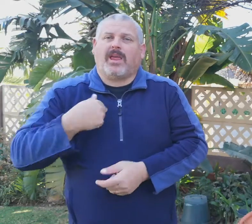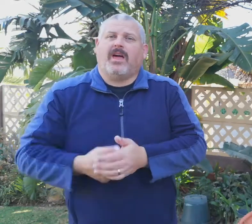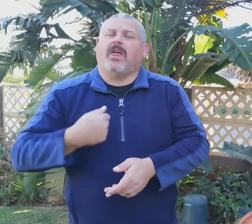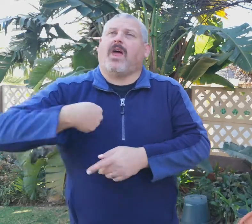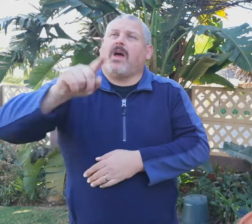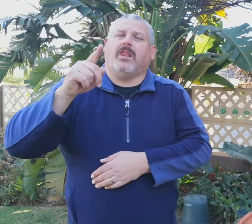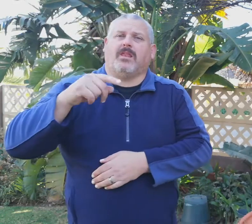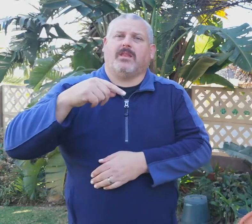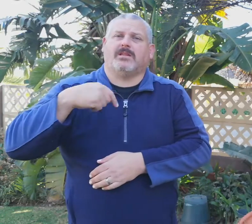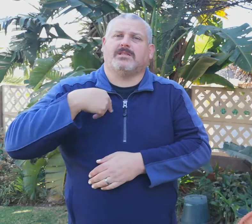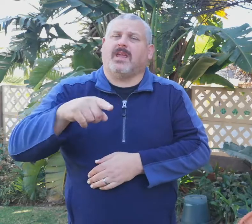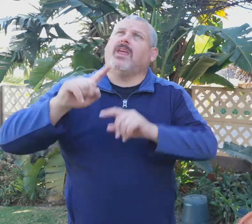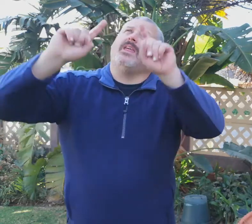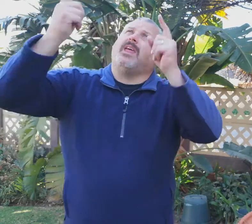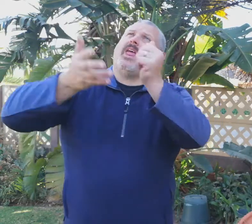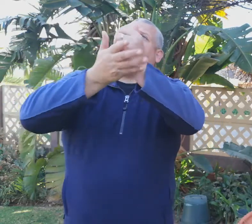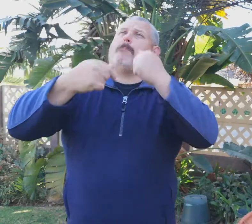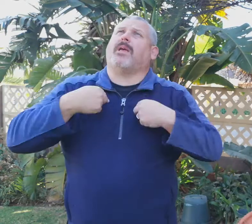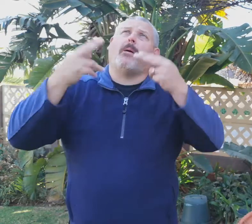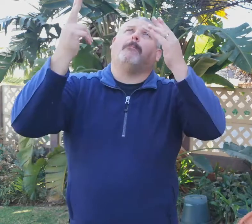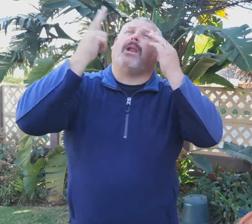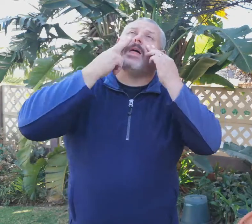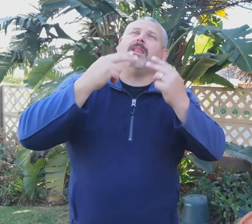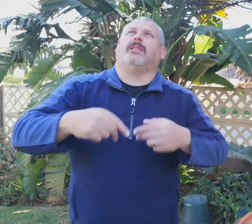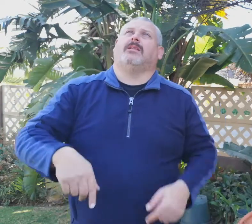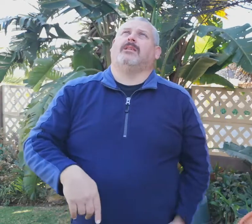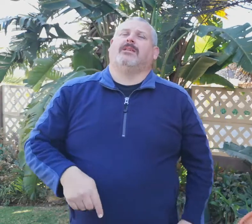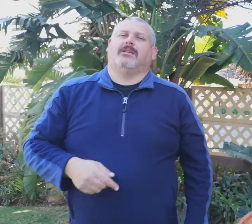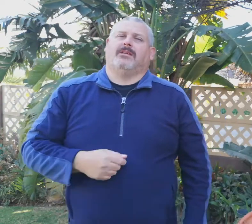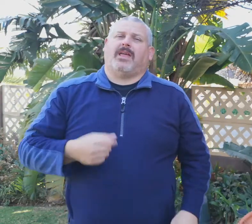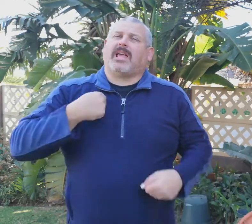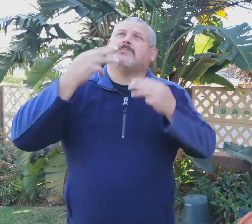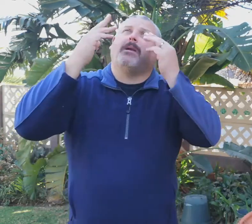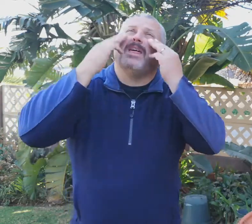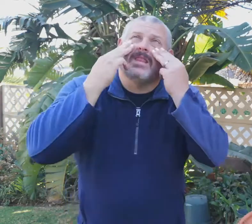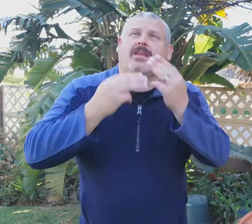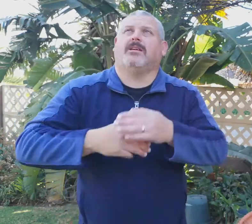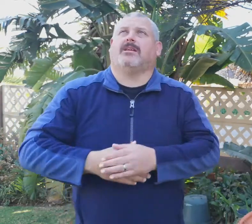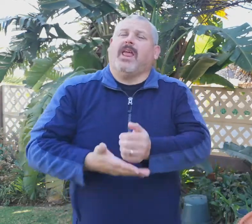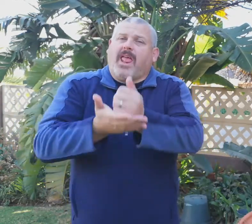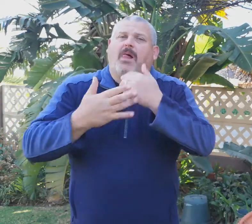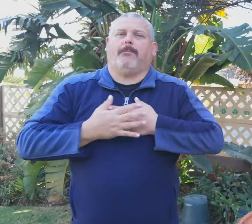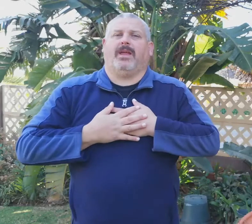so. Ek kan gaan sê, yeah, help me God blind. Ek is blind. Help